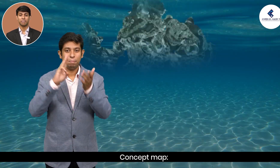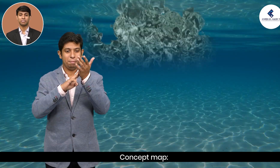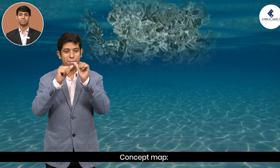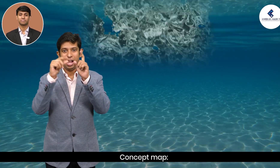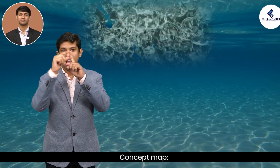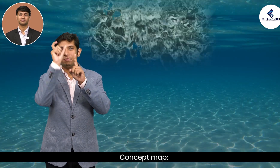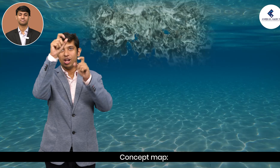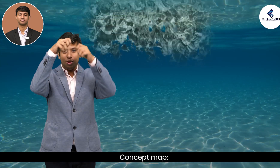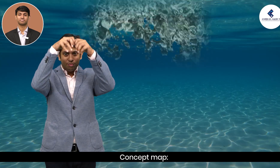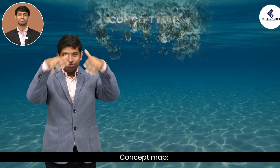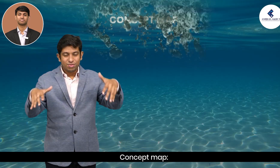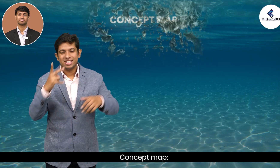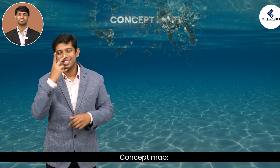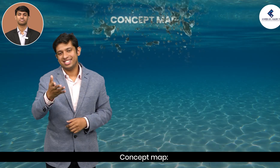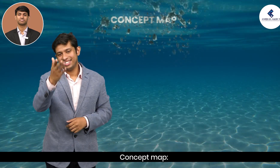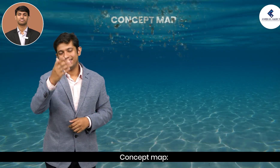concept map.